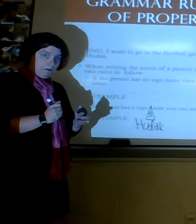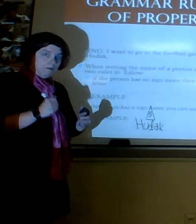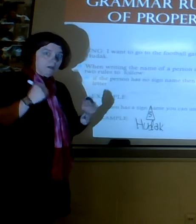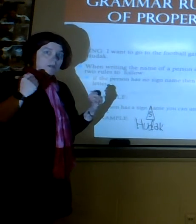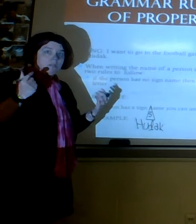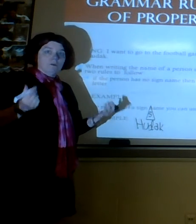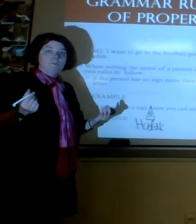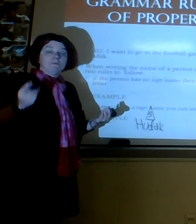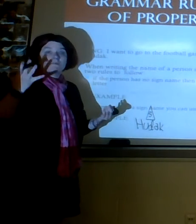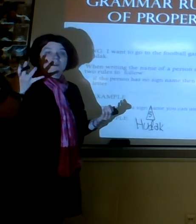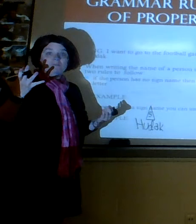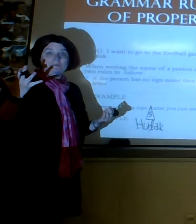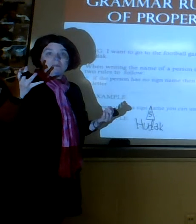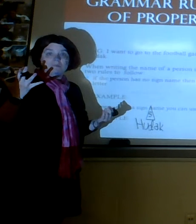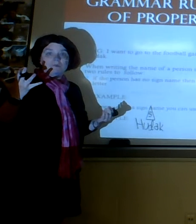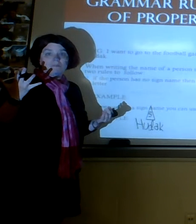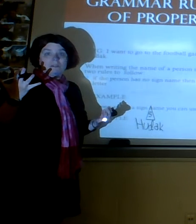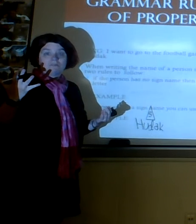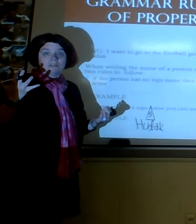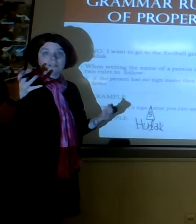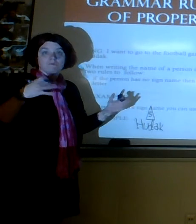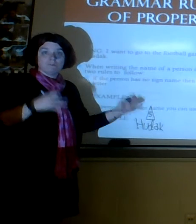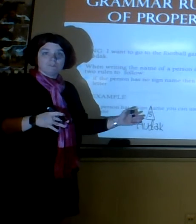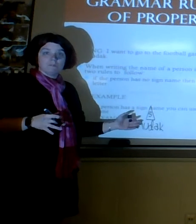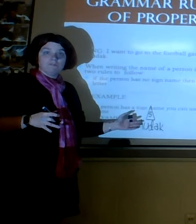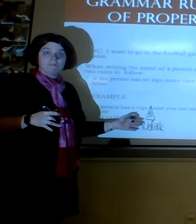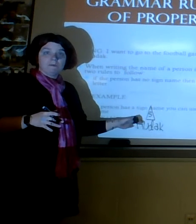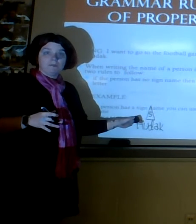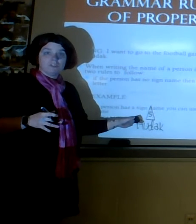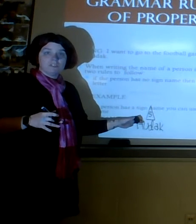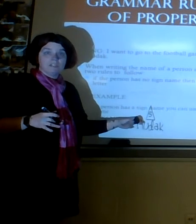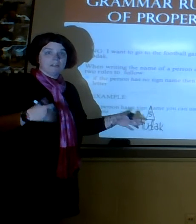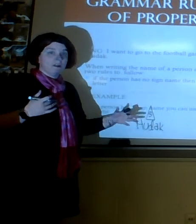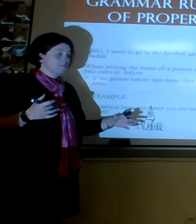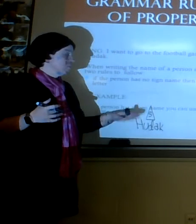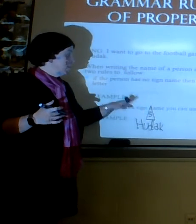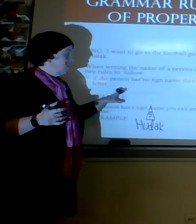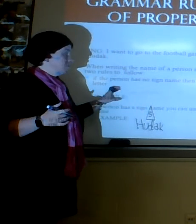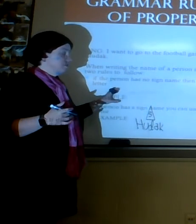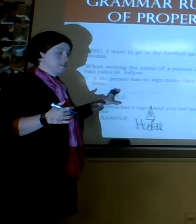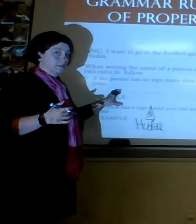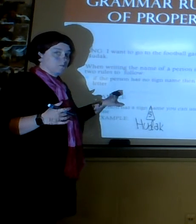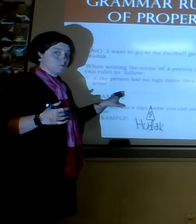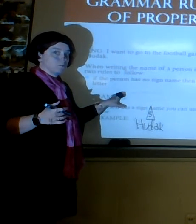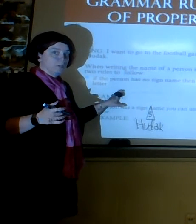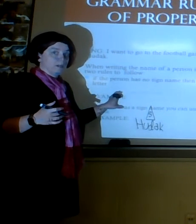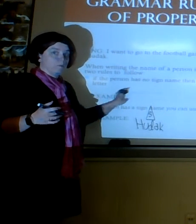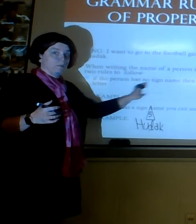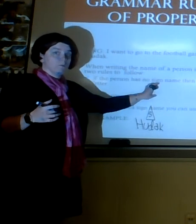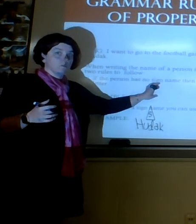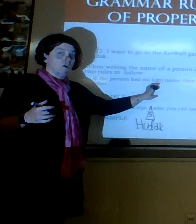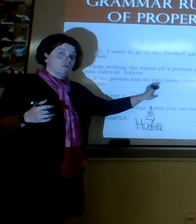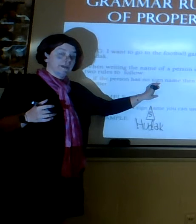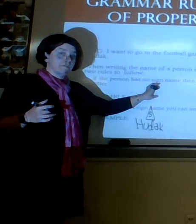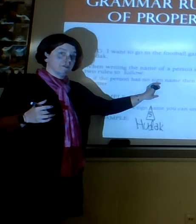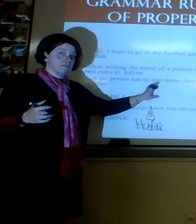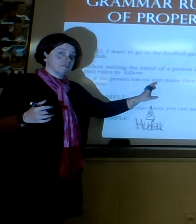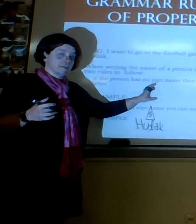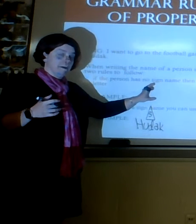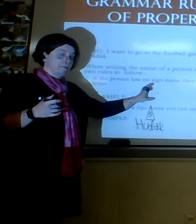Okay? There are 5 people that you know that have sign names. Those are the 5 people I should see that. Otherwise, I should see like it was with Jacob, whether it was all capital